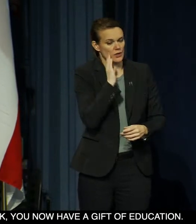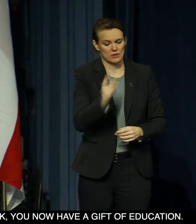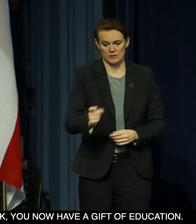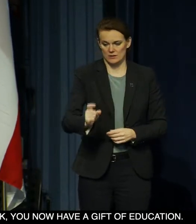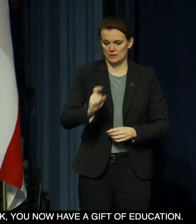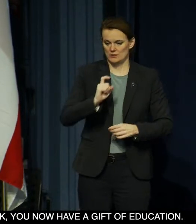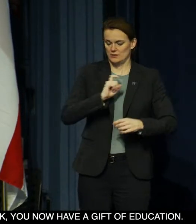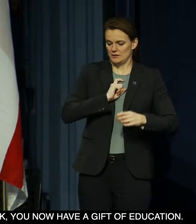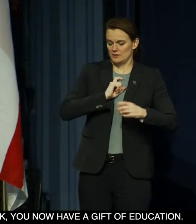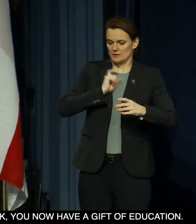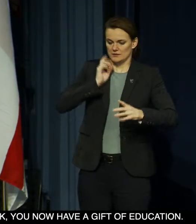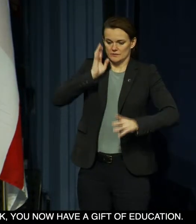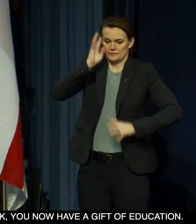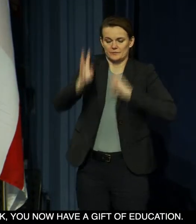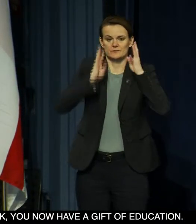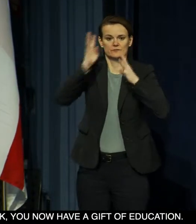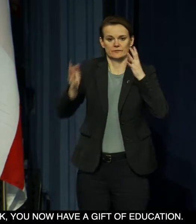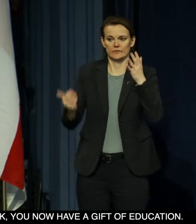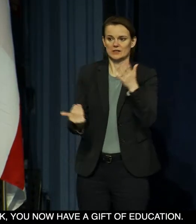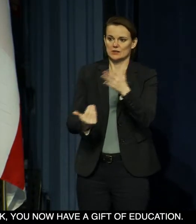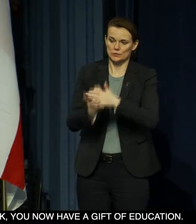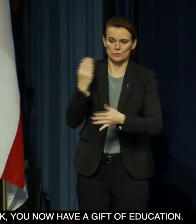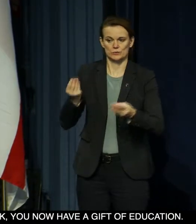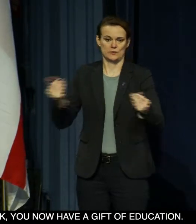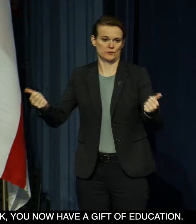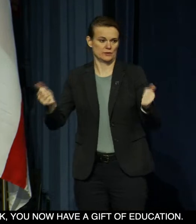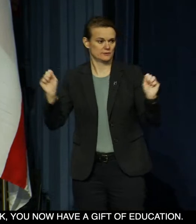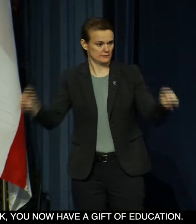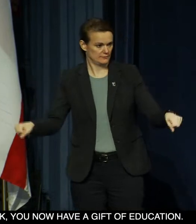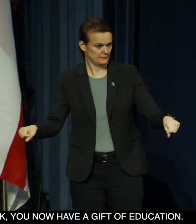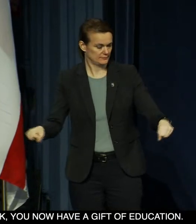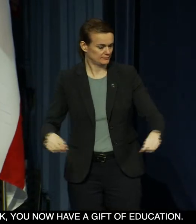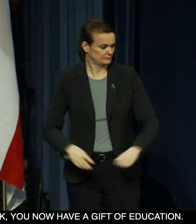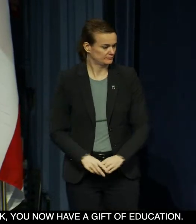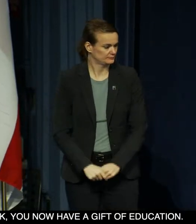and invent new answers to traditional questions.